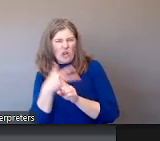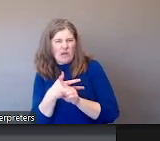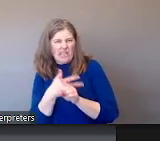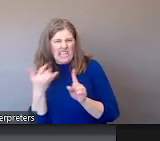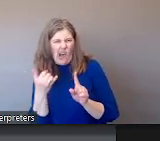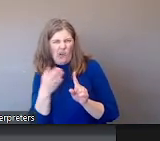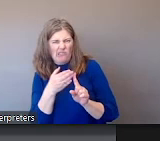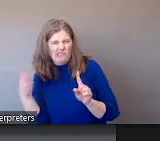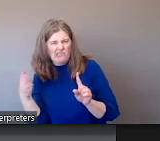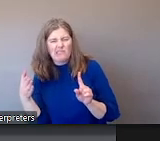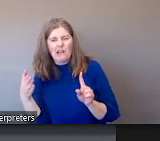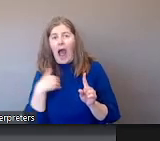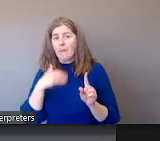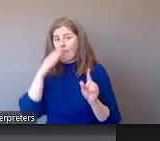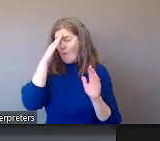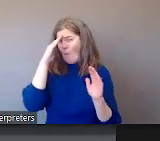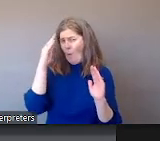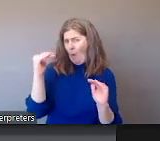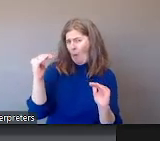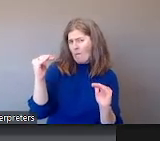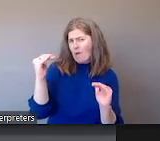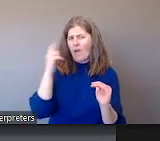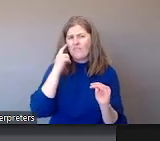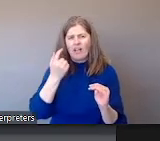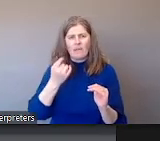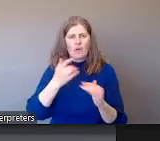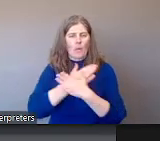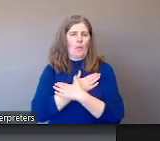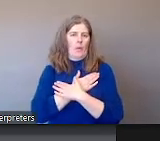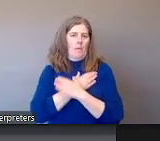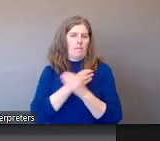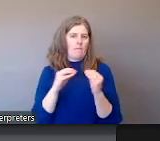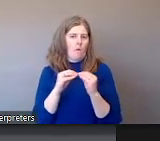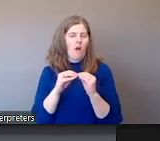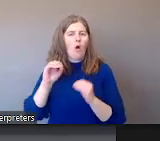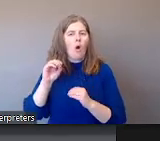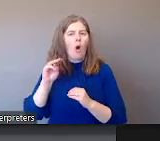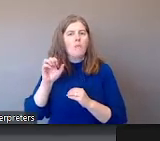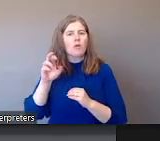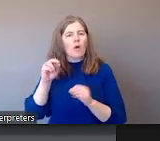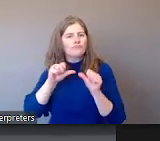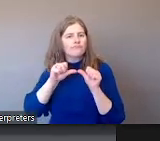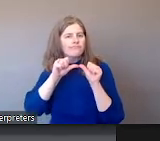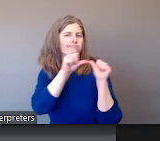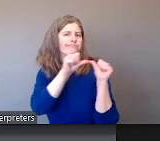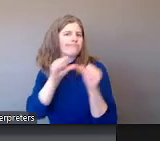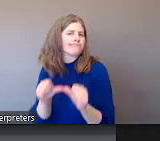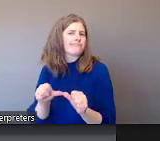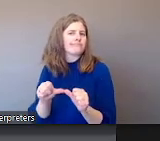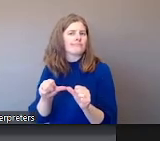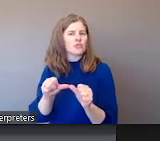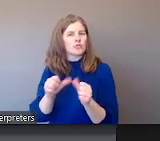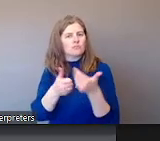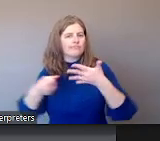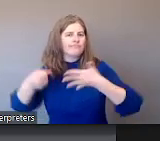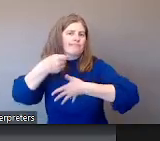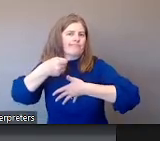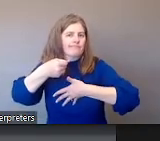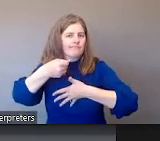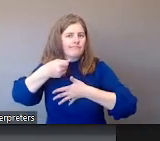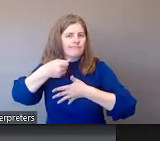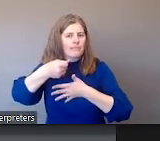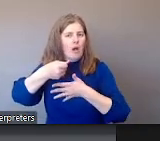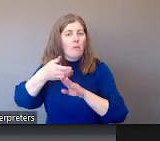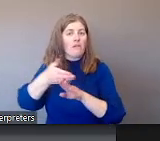So I'm kind of hoping that we maybe get a little bit of a respite, that Omicron continues to dominate our sequencing before